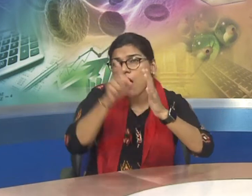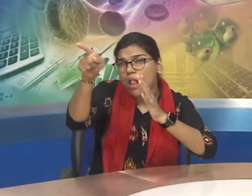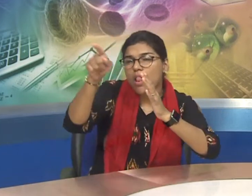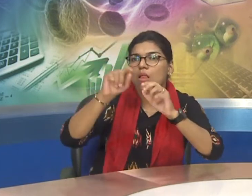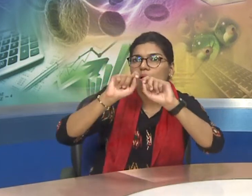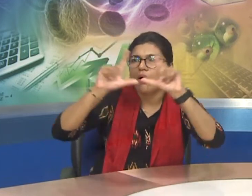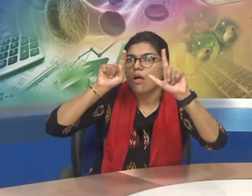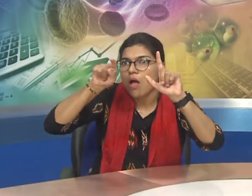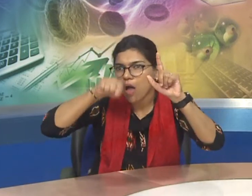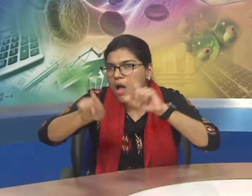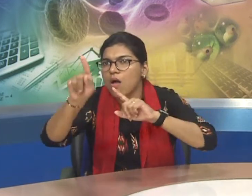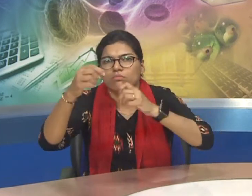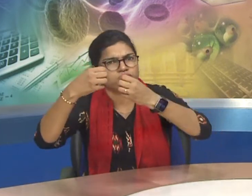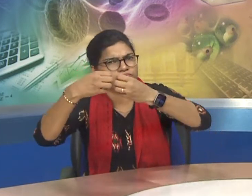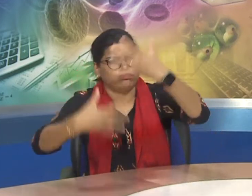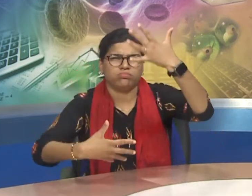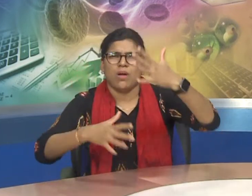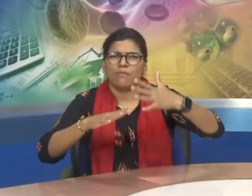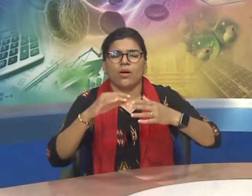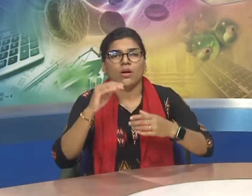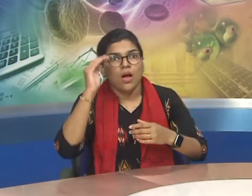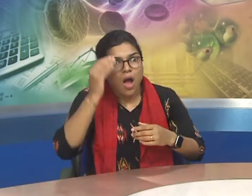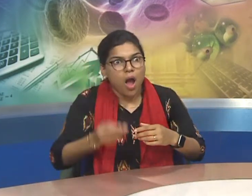to global information.